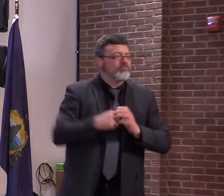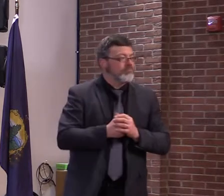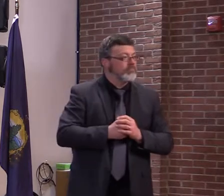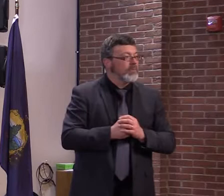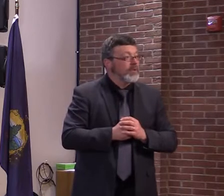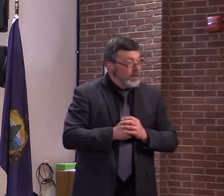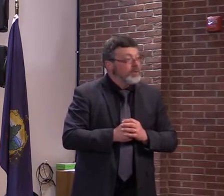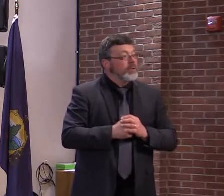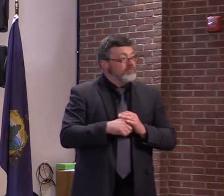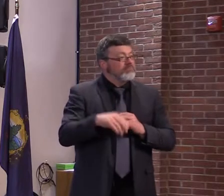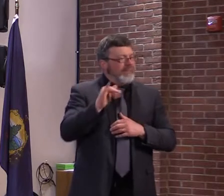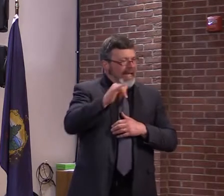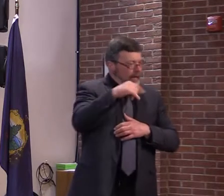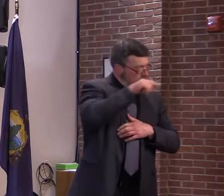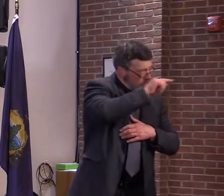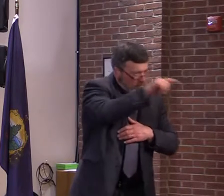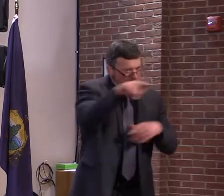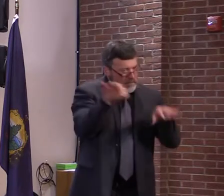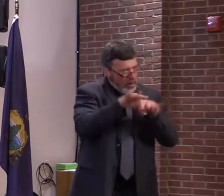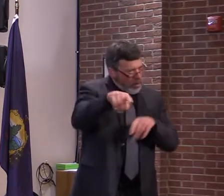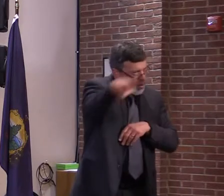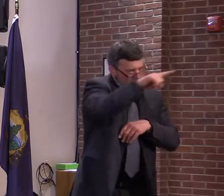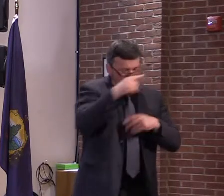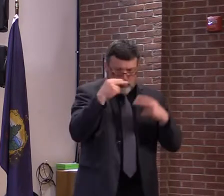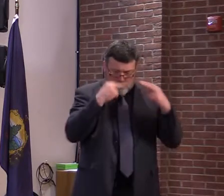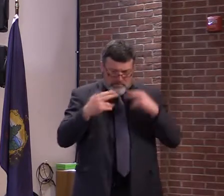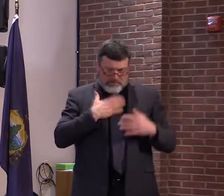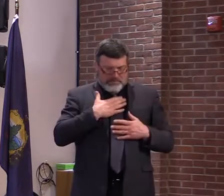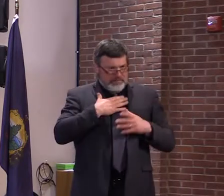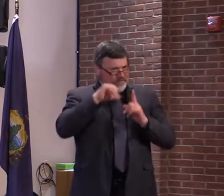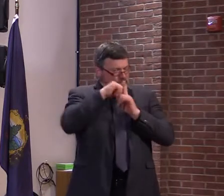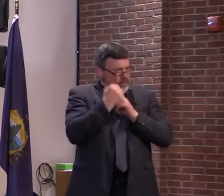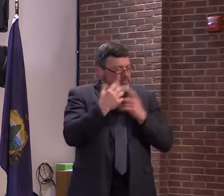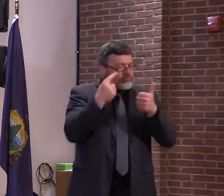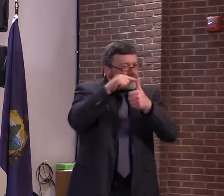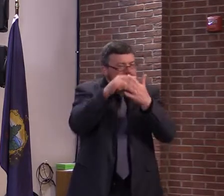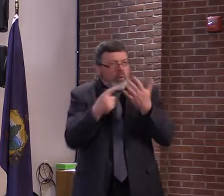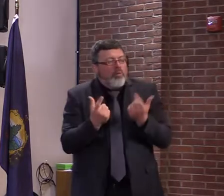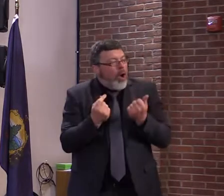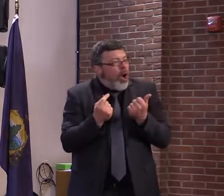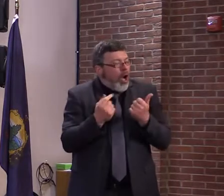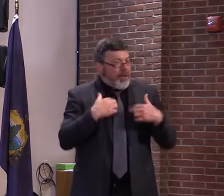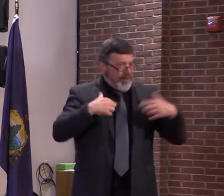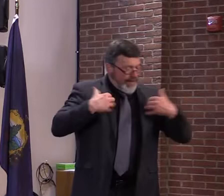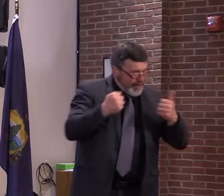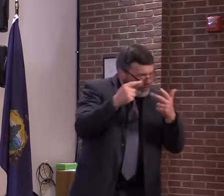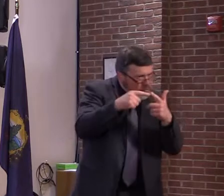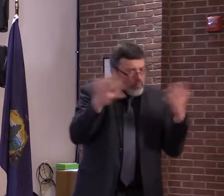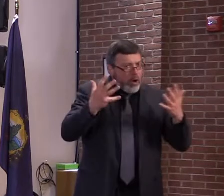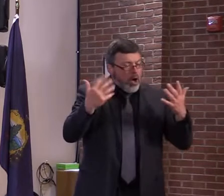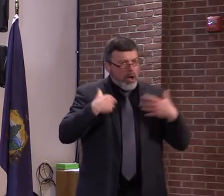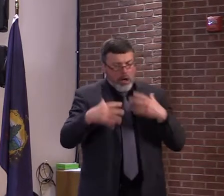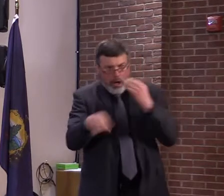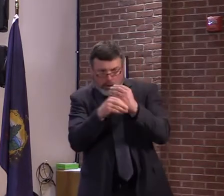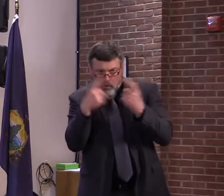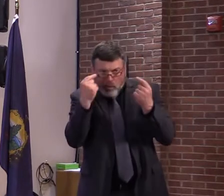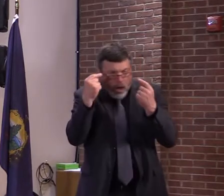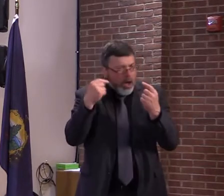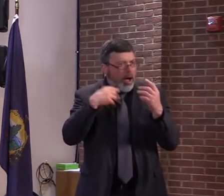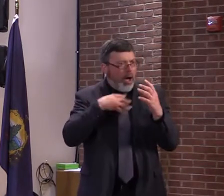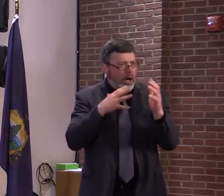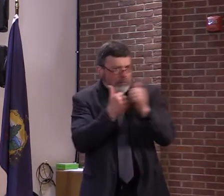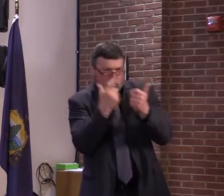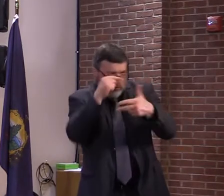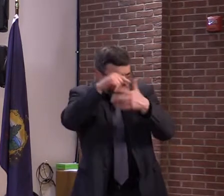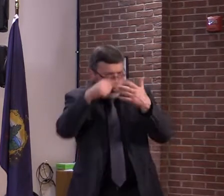on their own personal risks, a family member who's at higher risk, or their own comfort level. The